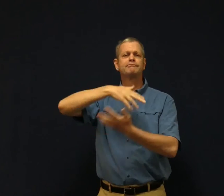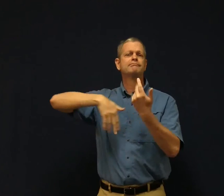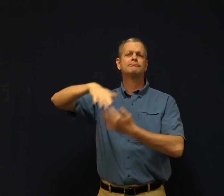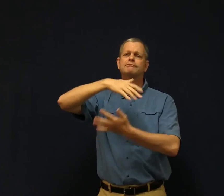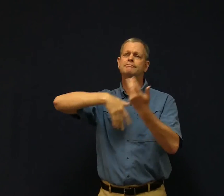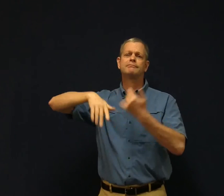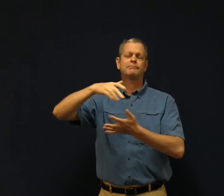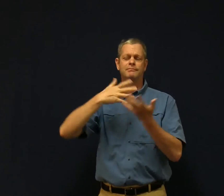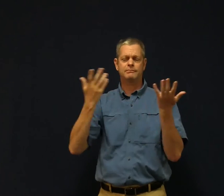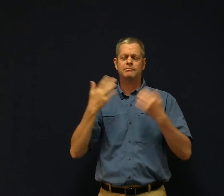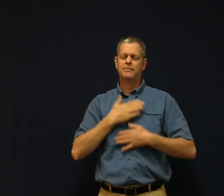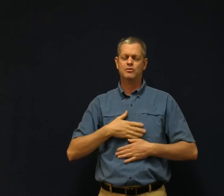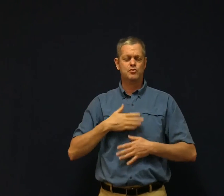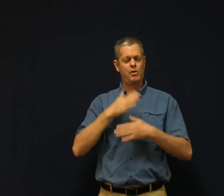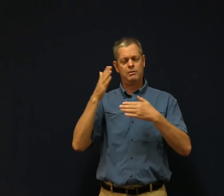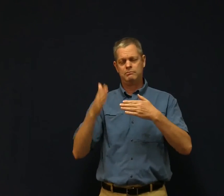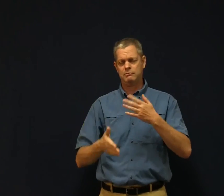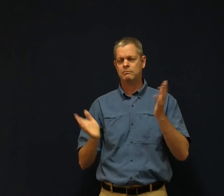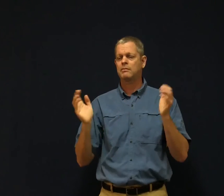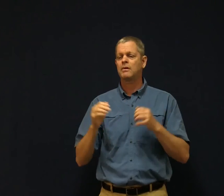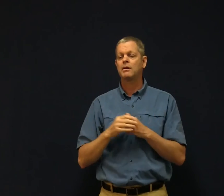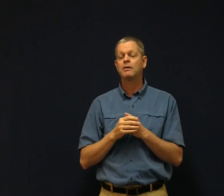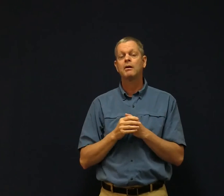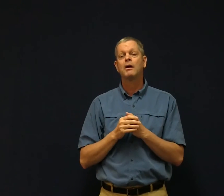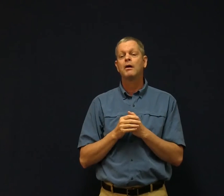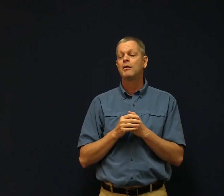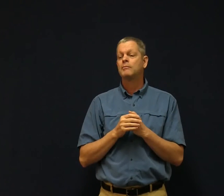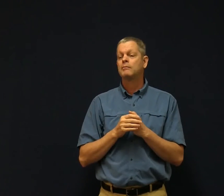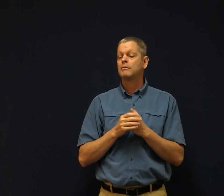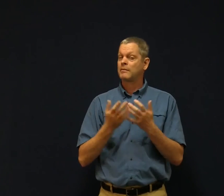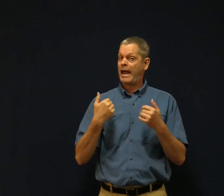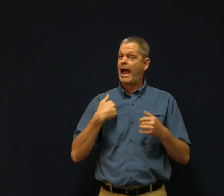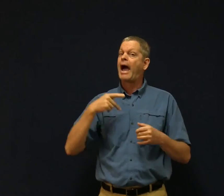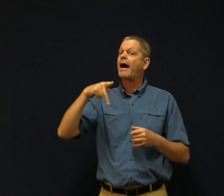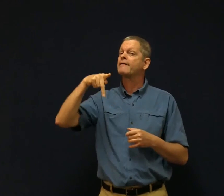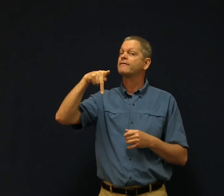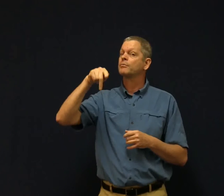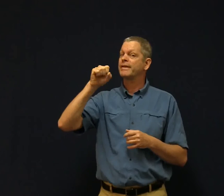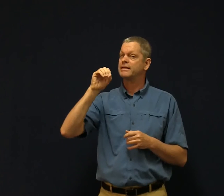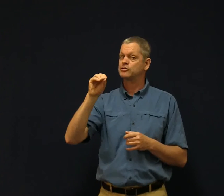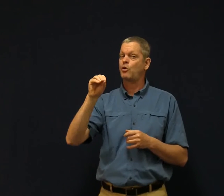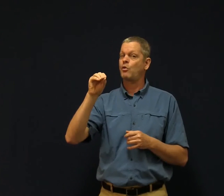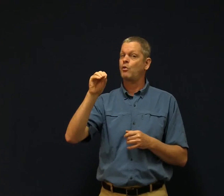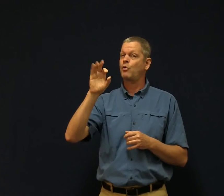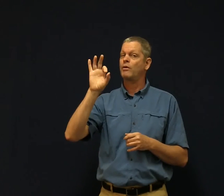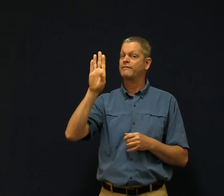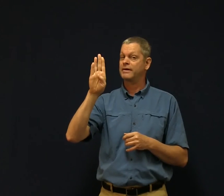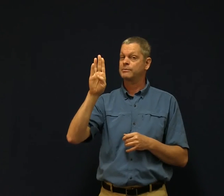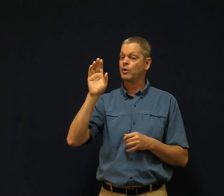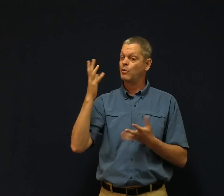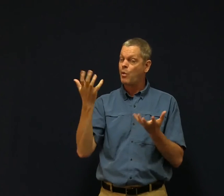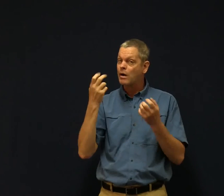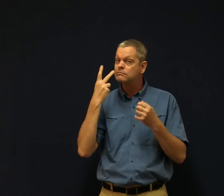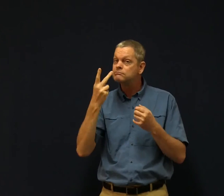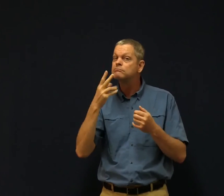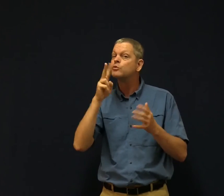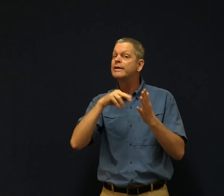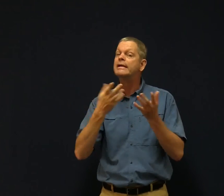Governor Baxter School for the Deaf. It's a wonderful opportunity for families and students to interact with one another. The